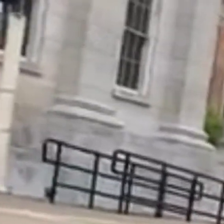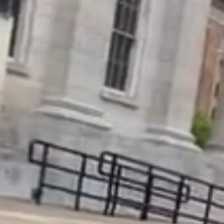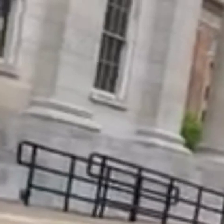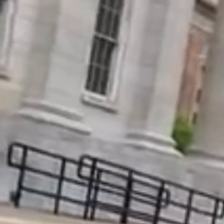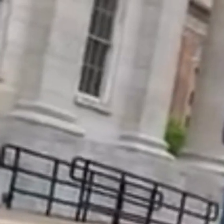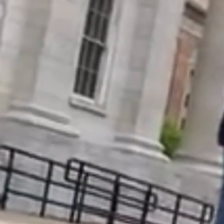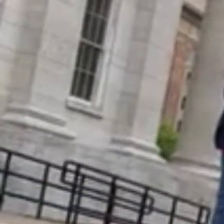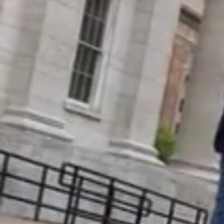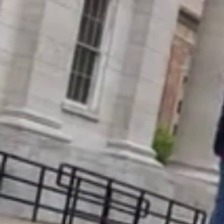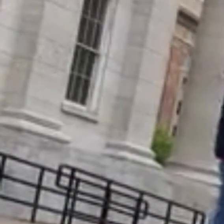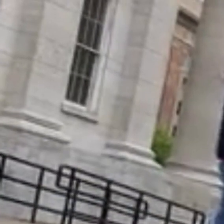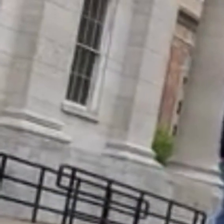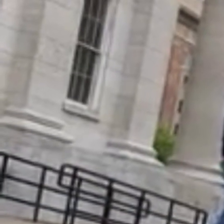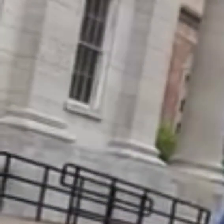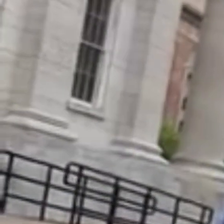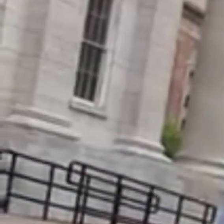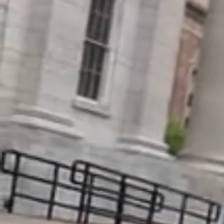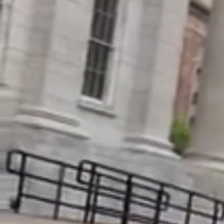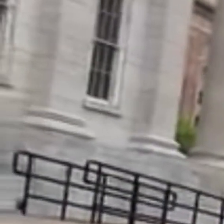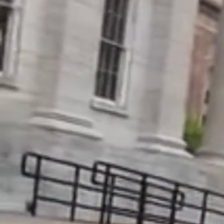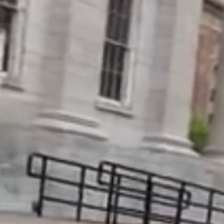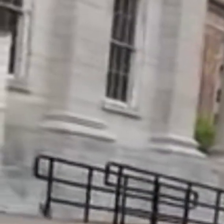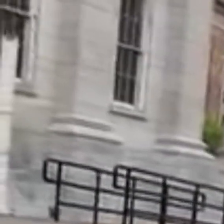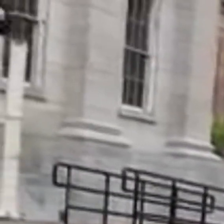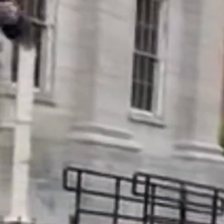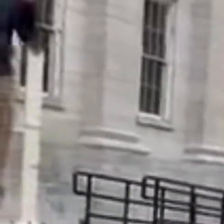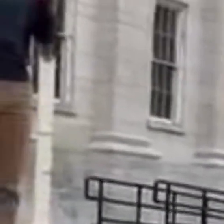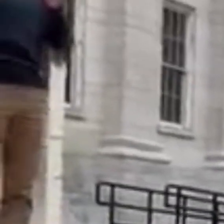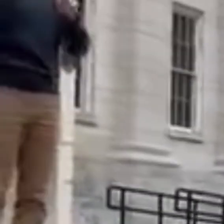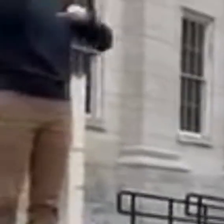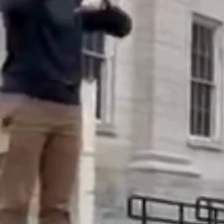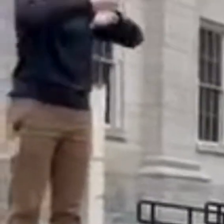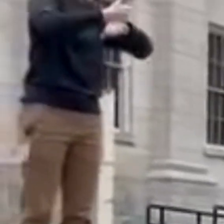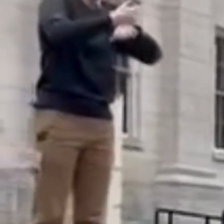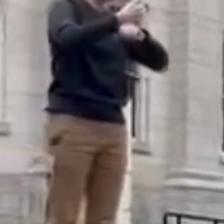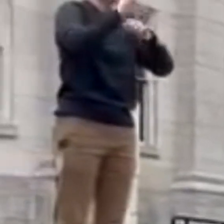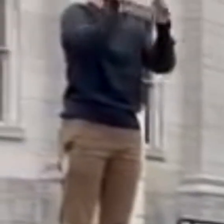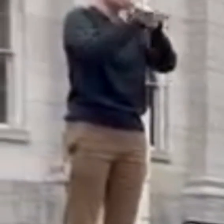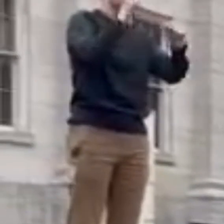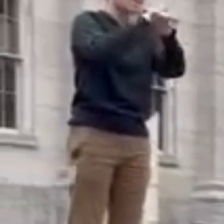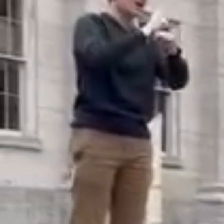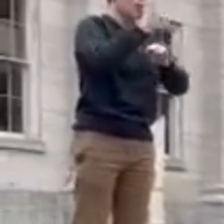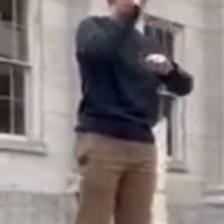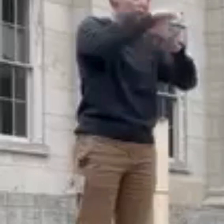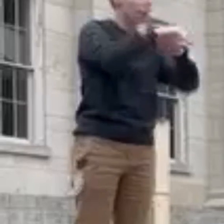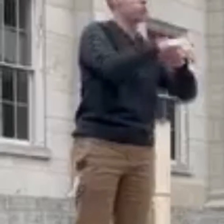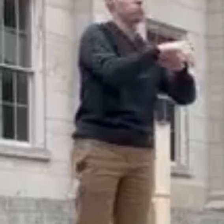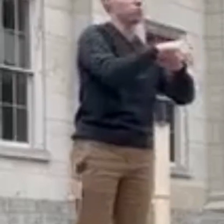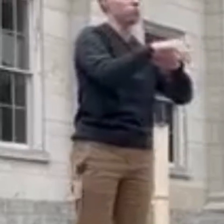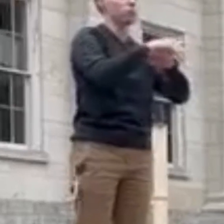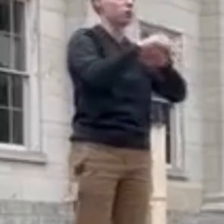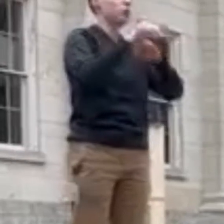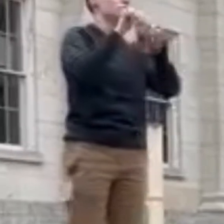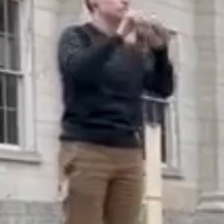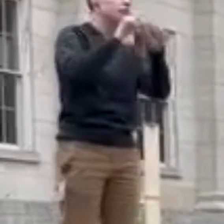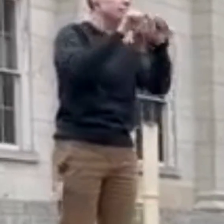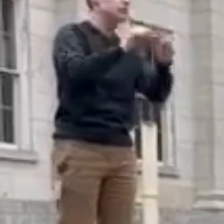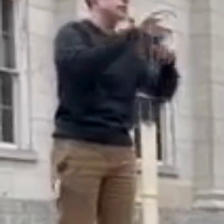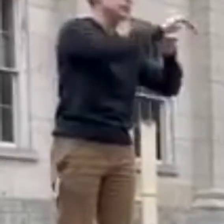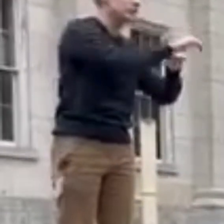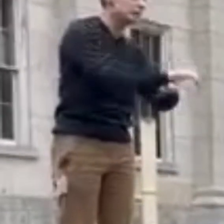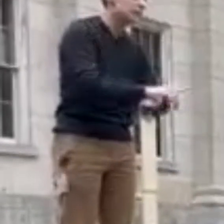Now, when they launched that battle, that was not one night, it was multiple nights.